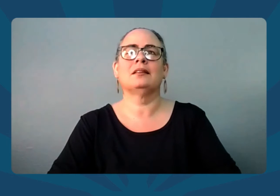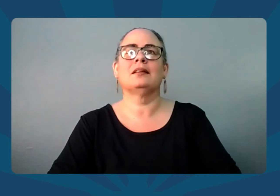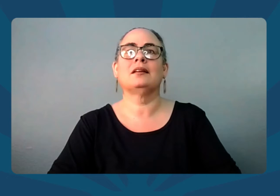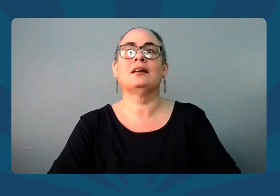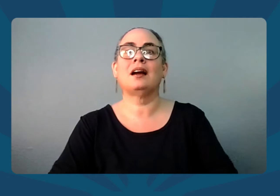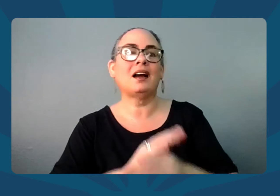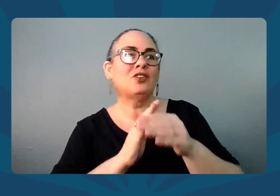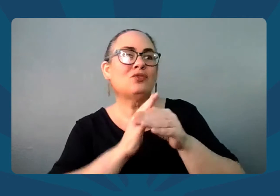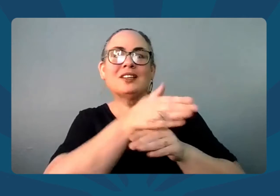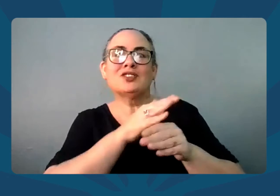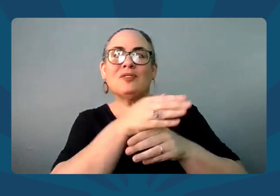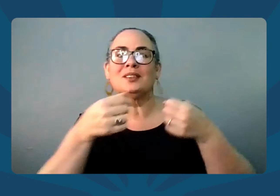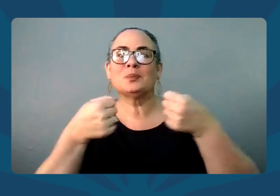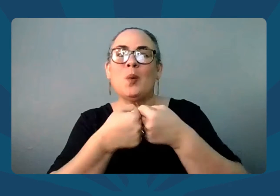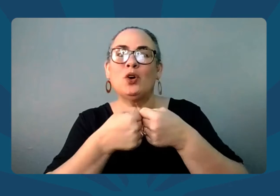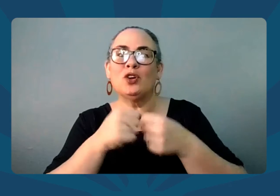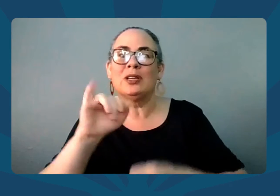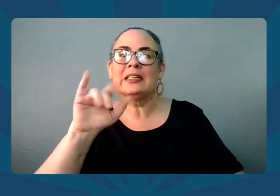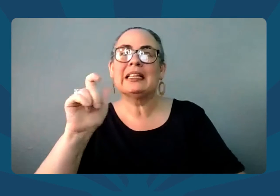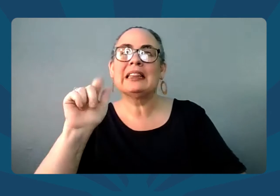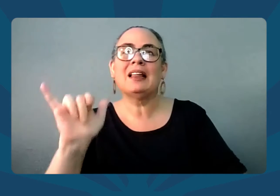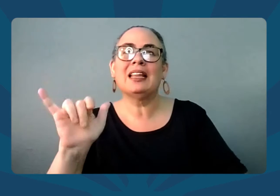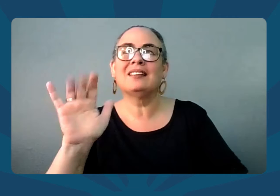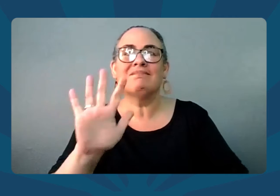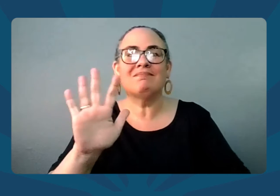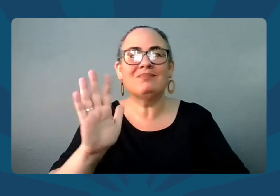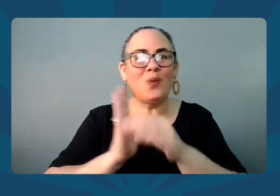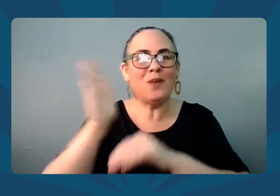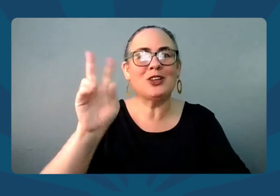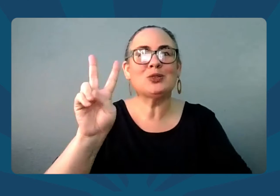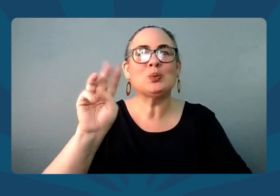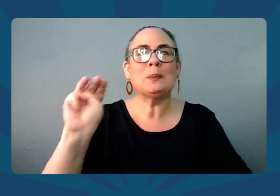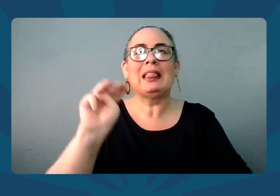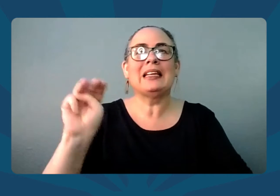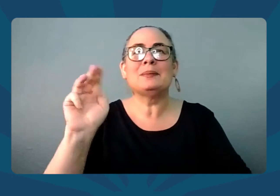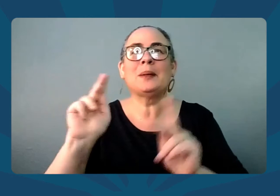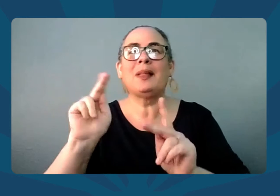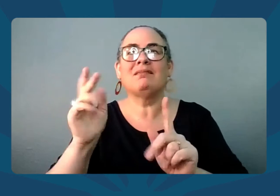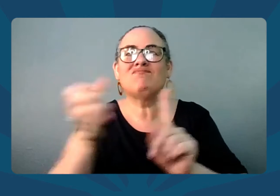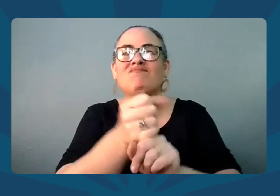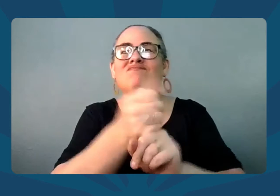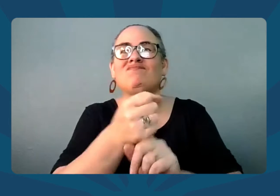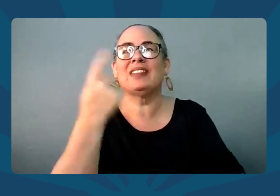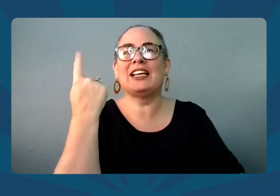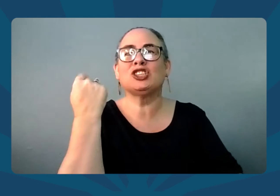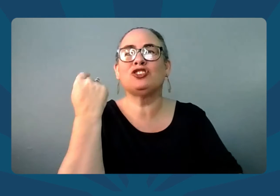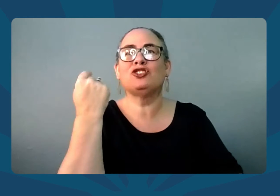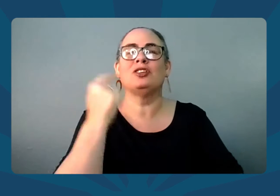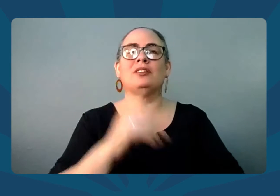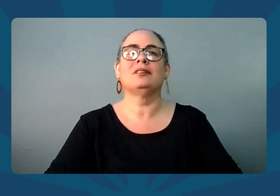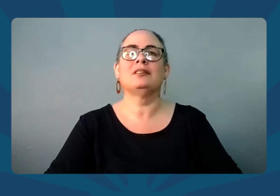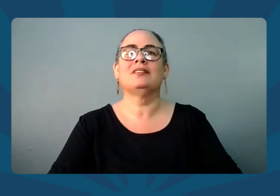More than 2 million people were caught crossing the border illegally last year.